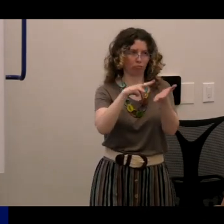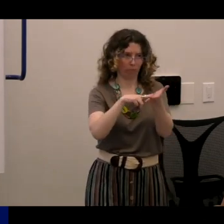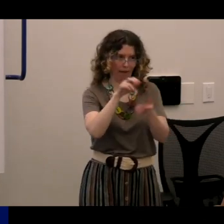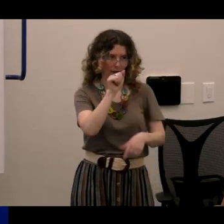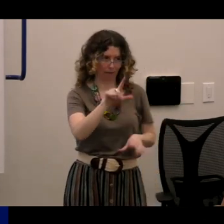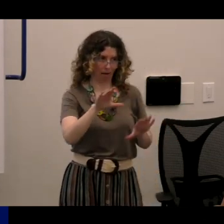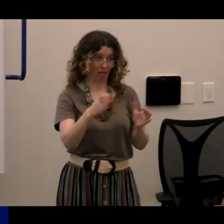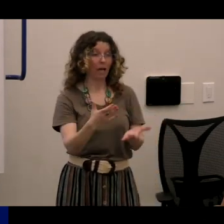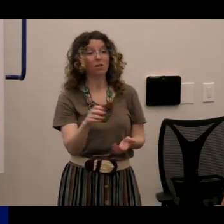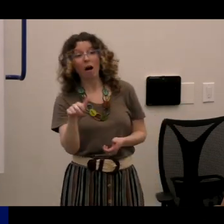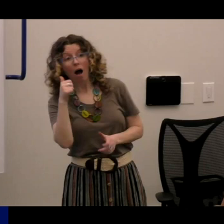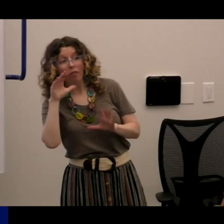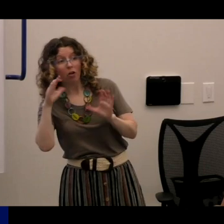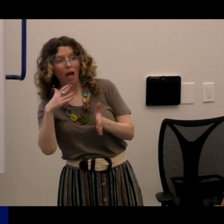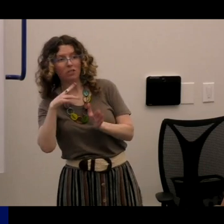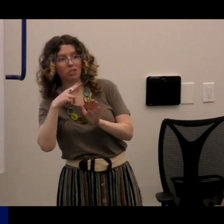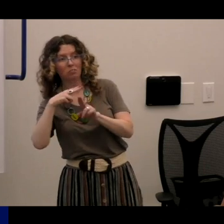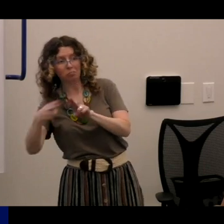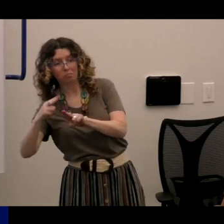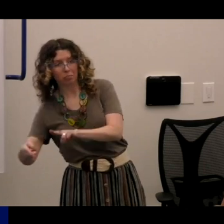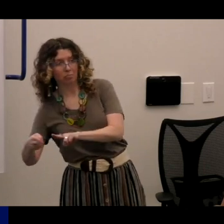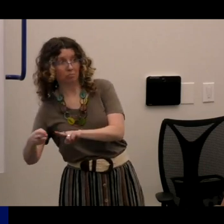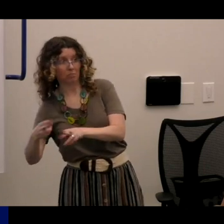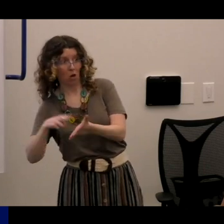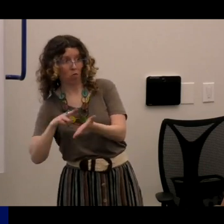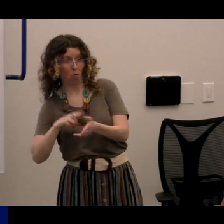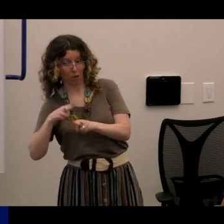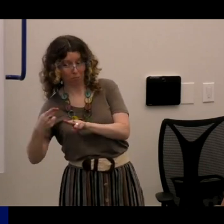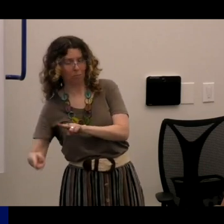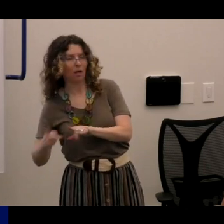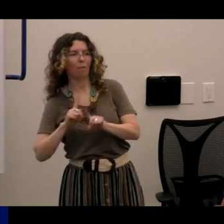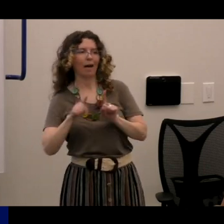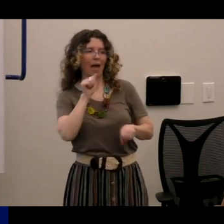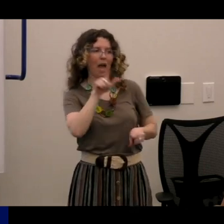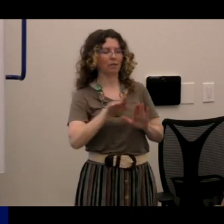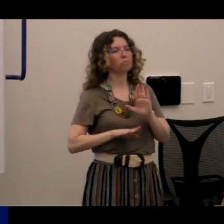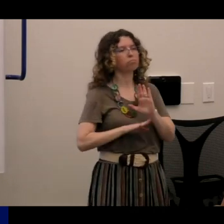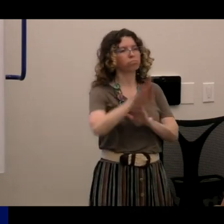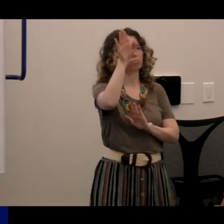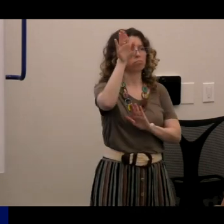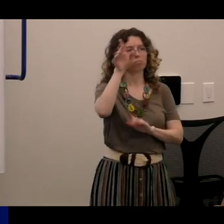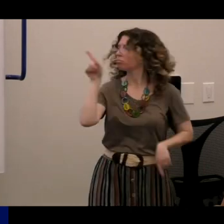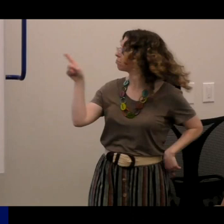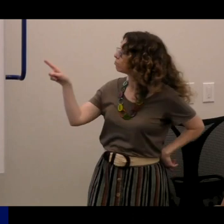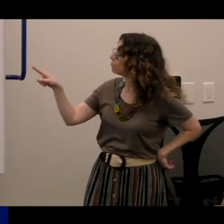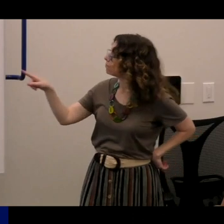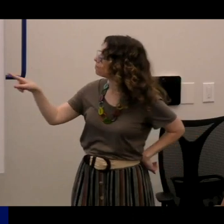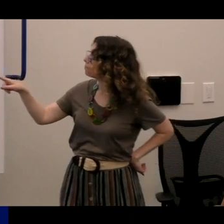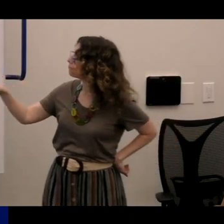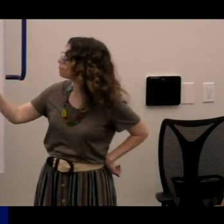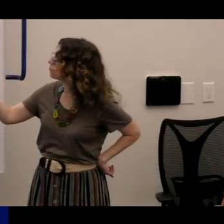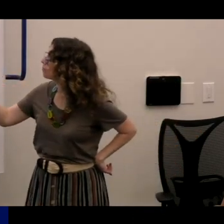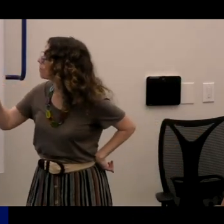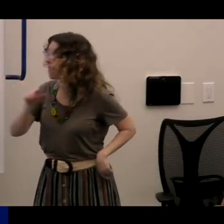Enrollment in ASL classes are at an all-time high in post-secondary classes. However, at deaf schools, enrollment is dropping off, but